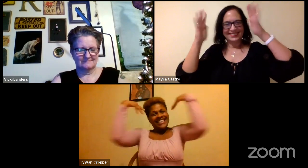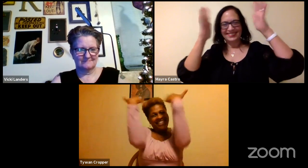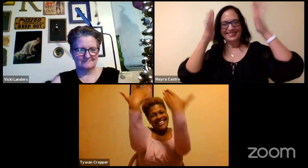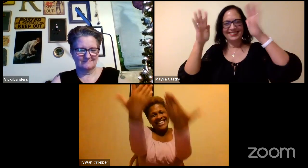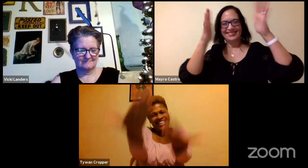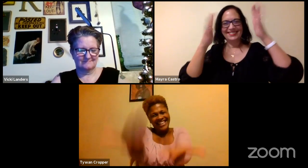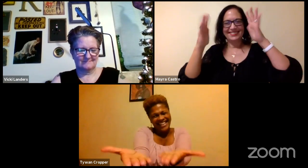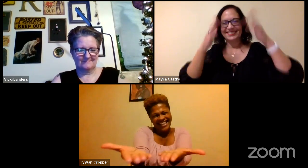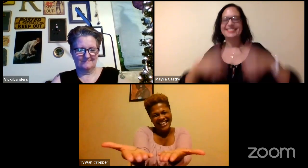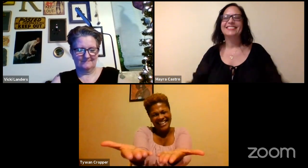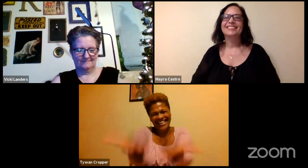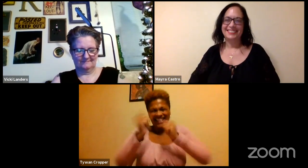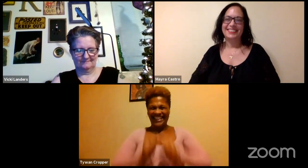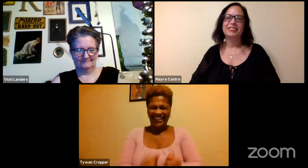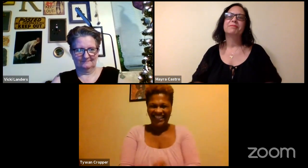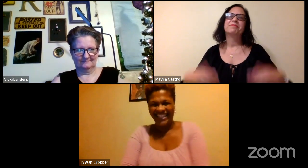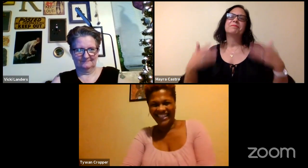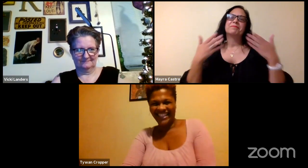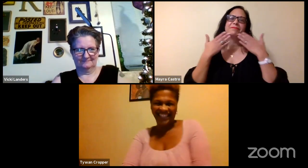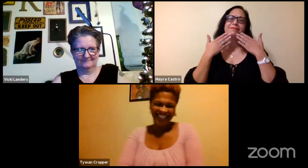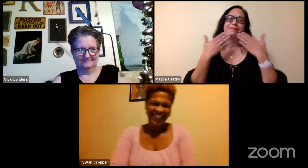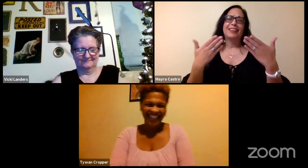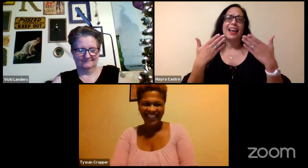Yes, welcome.